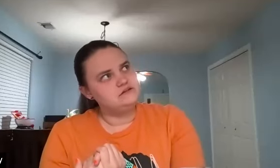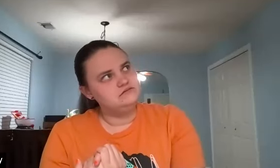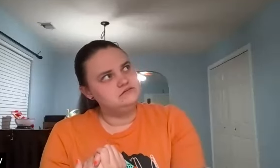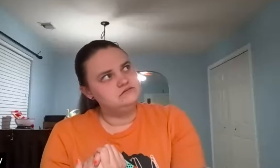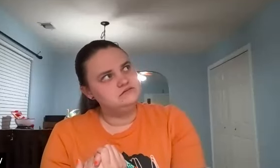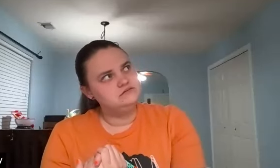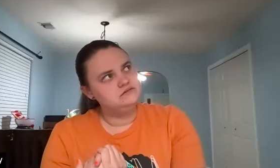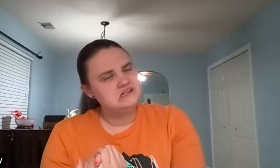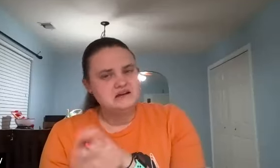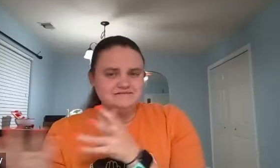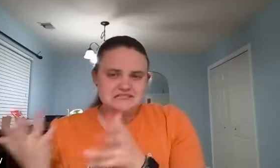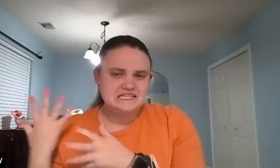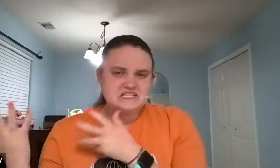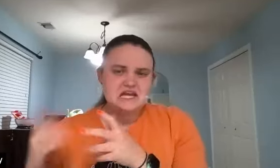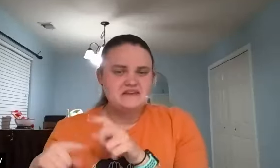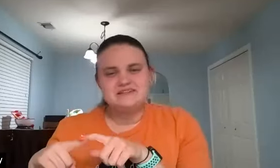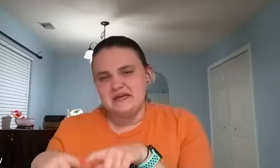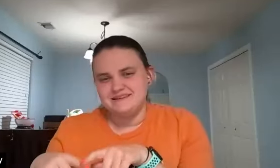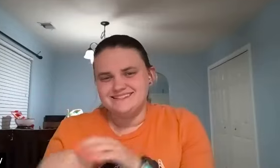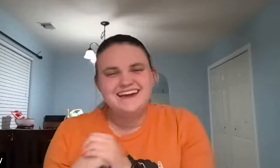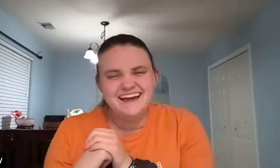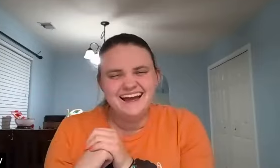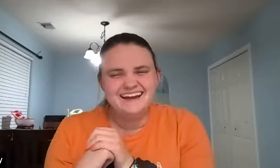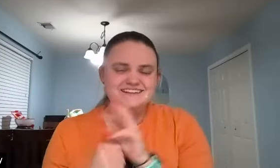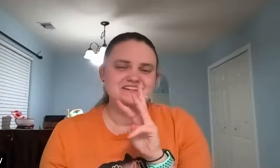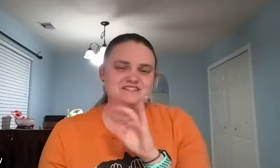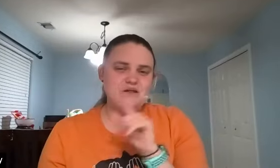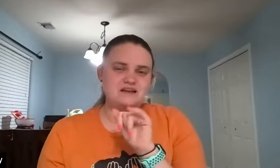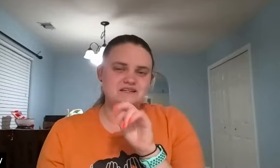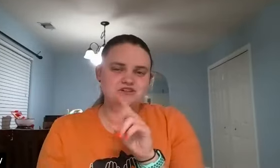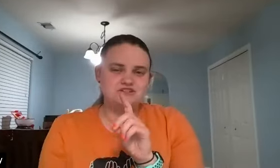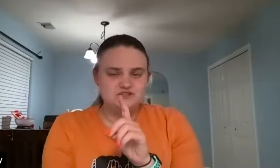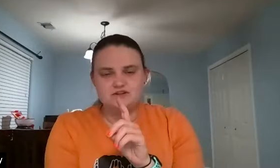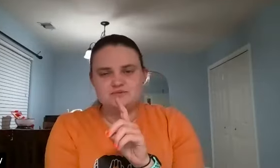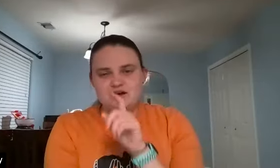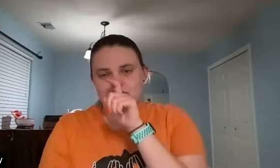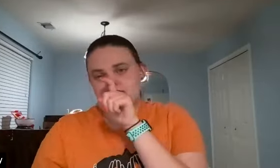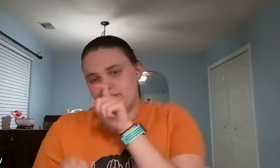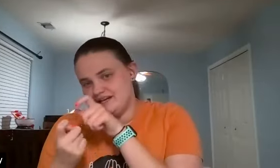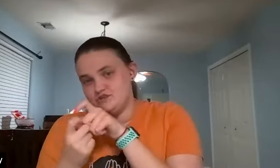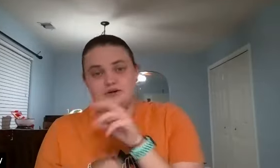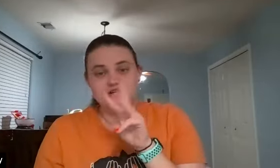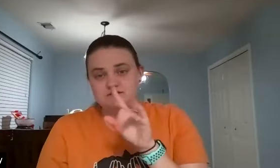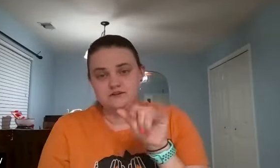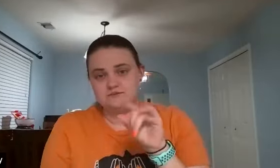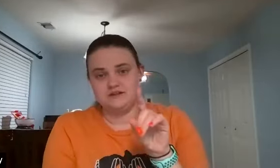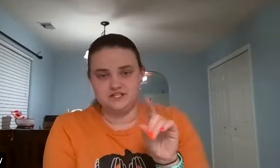deal. It just kind of, it depends. So a lot of times you can just finger spell it with witch, or you can just finger spell it in